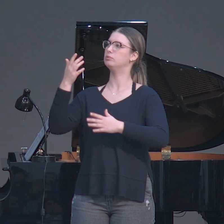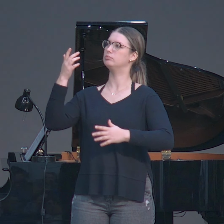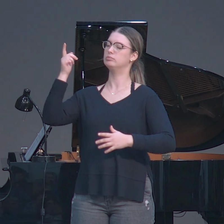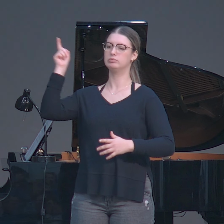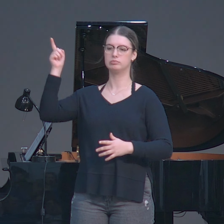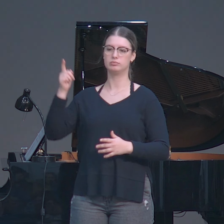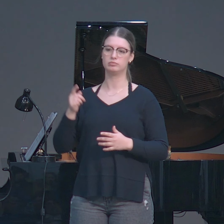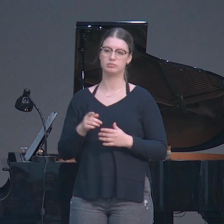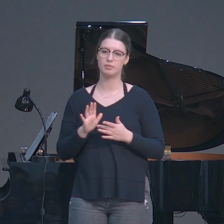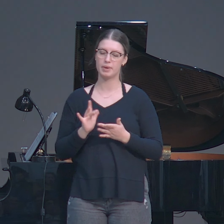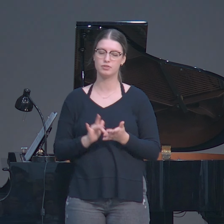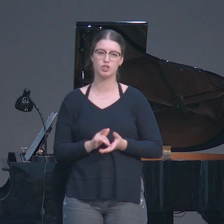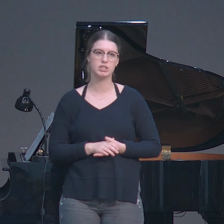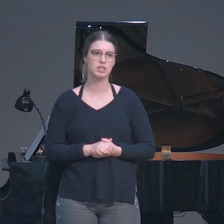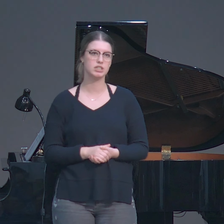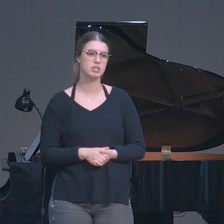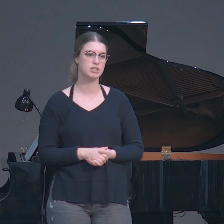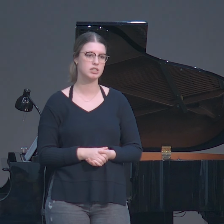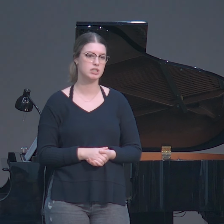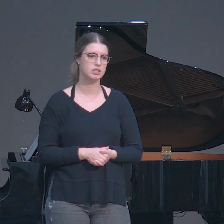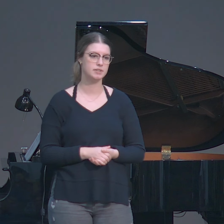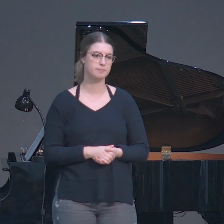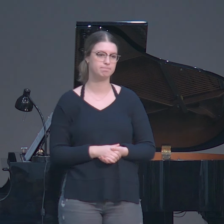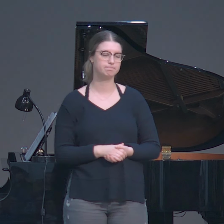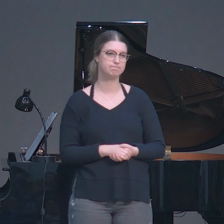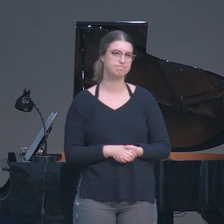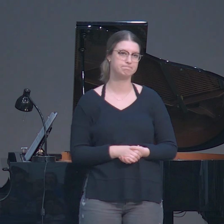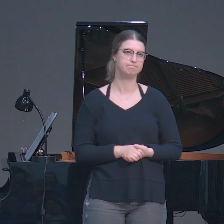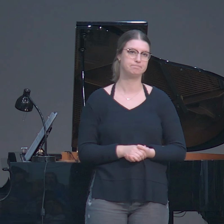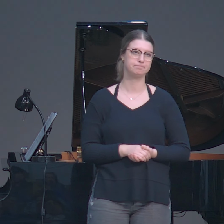do you have about Jesus?